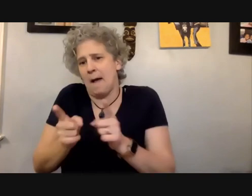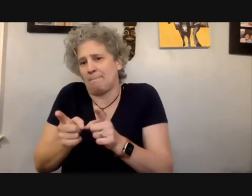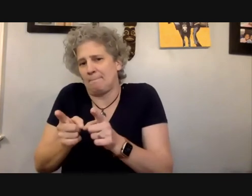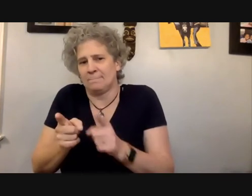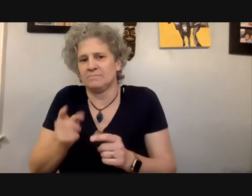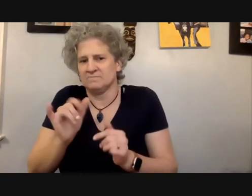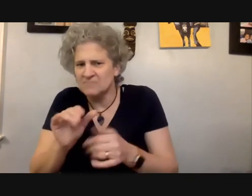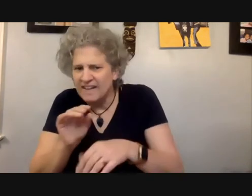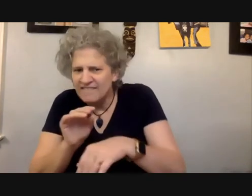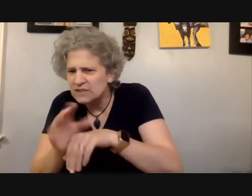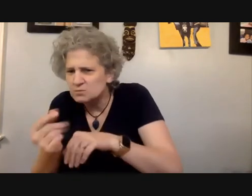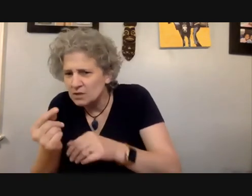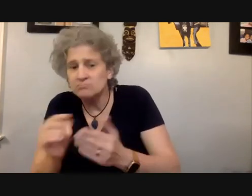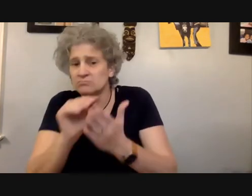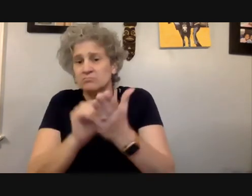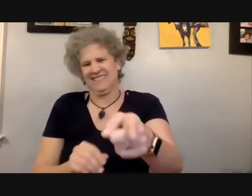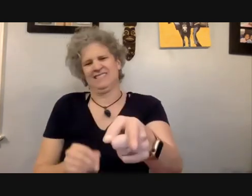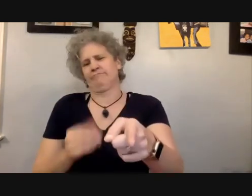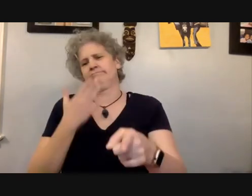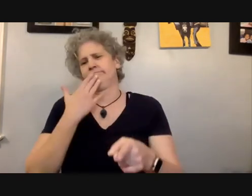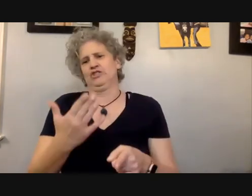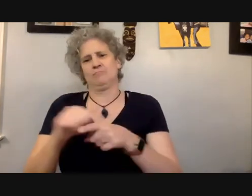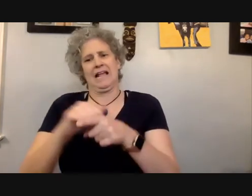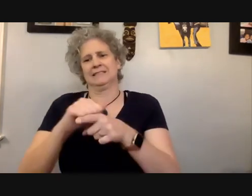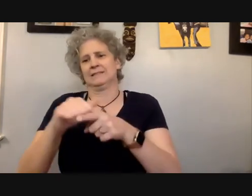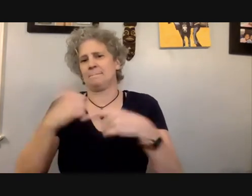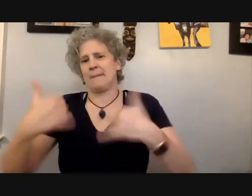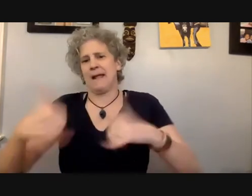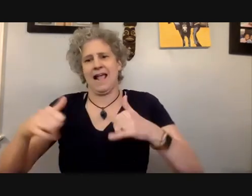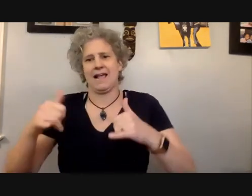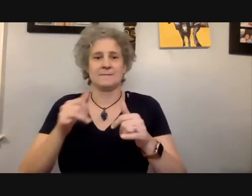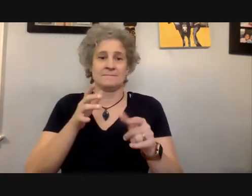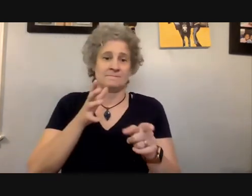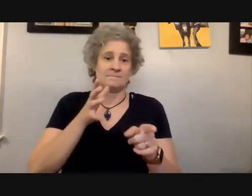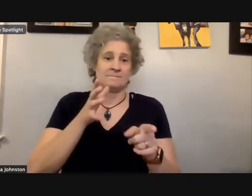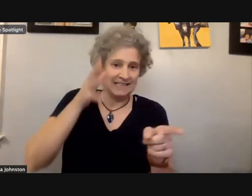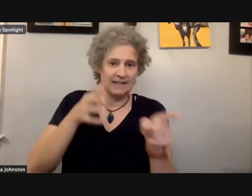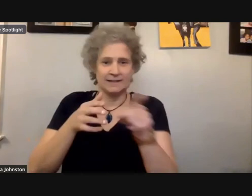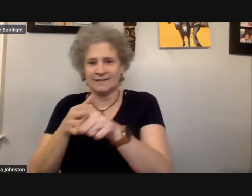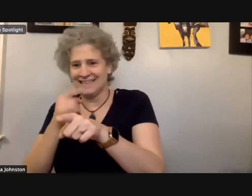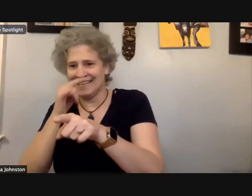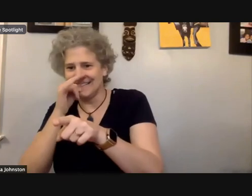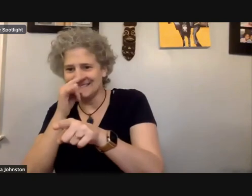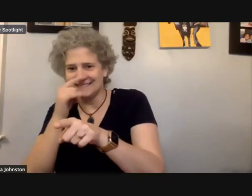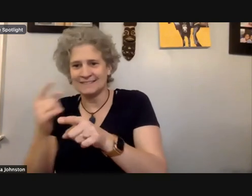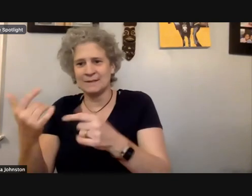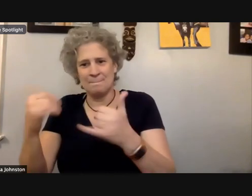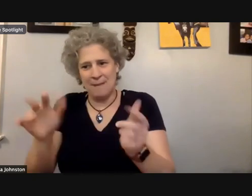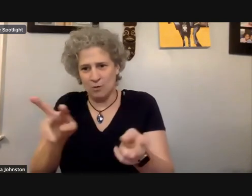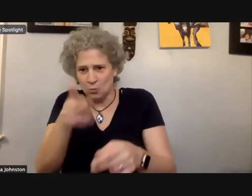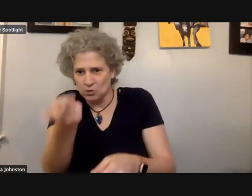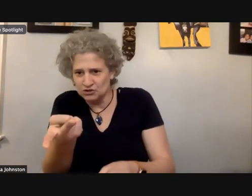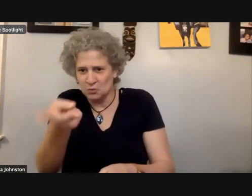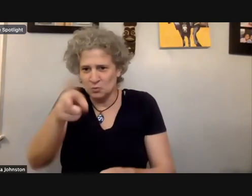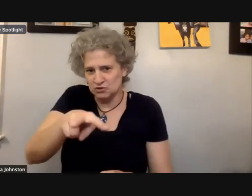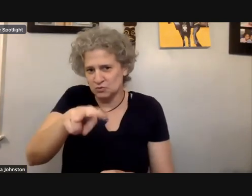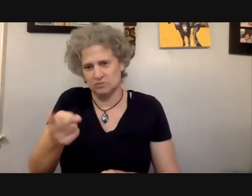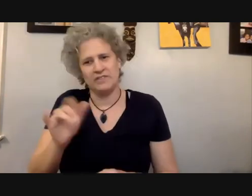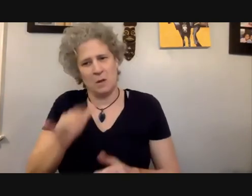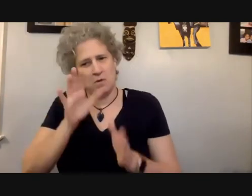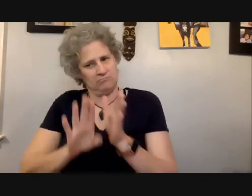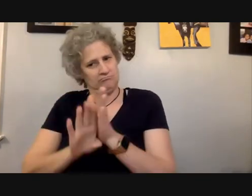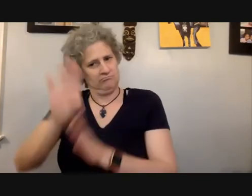is, so forth and so on. Or maybe just keep your legs elevated, so forth and so on. So this is just a good thing you can use to practice, maybe do